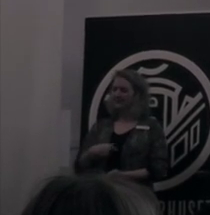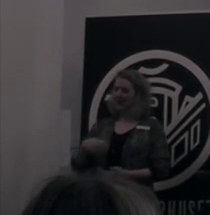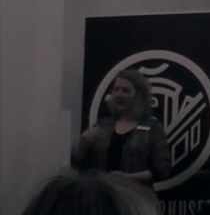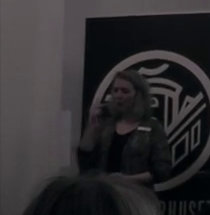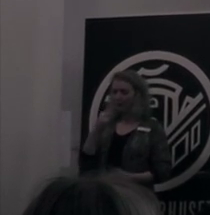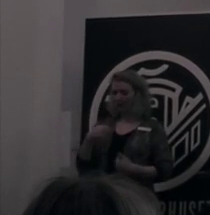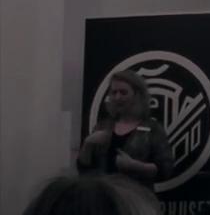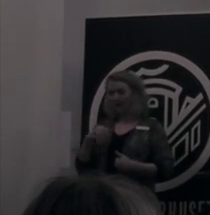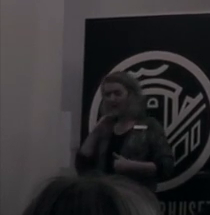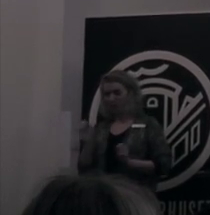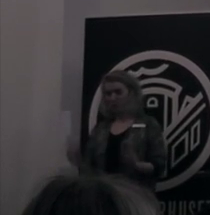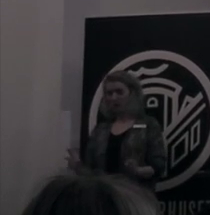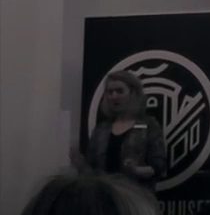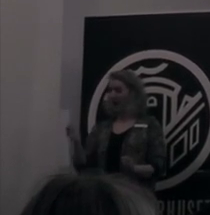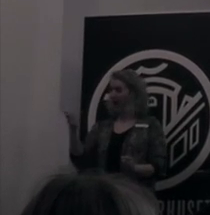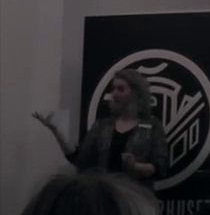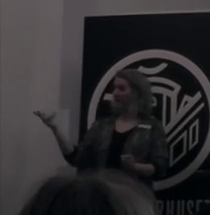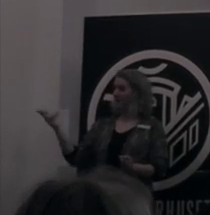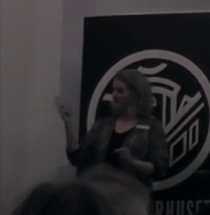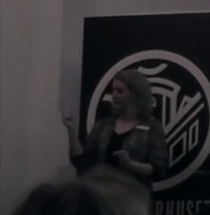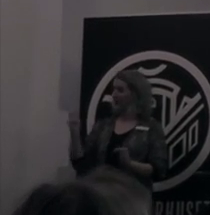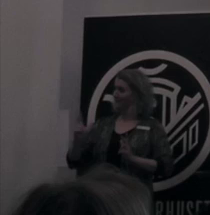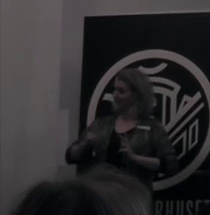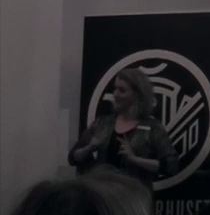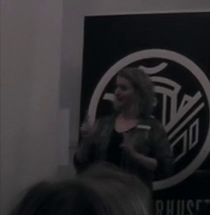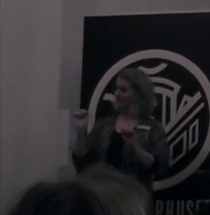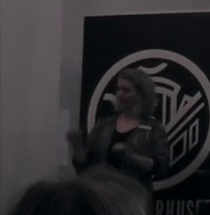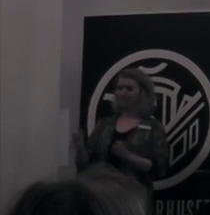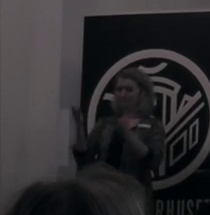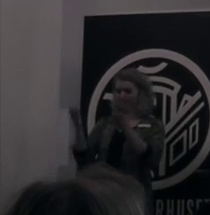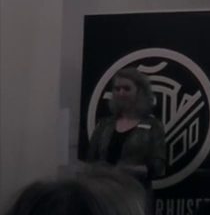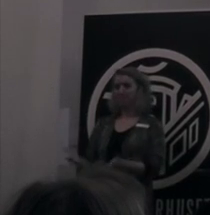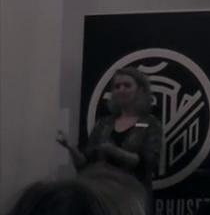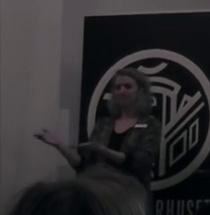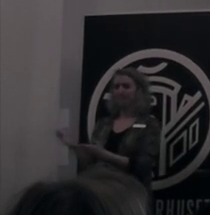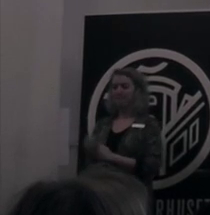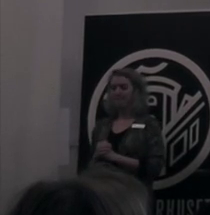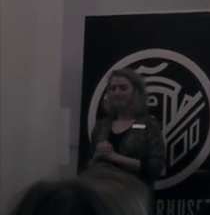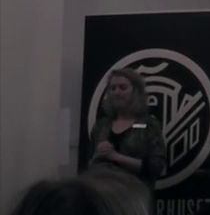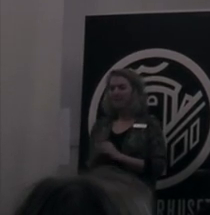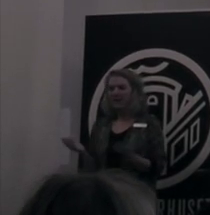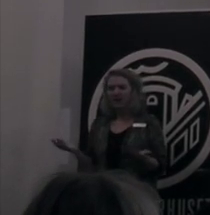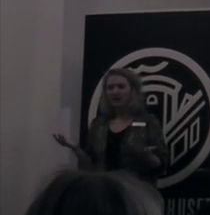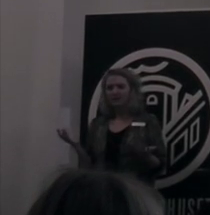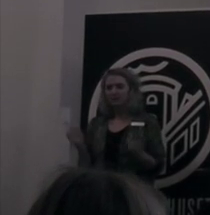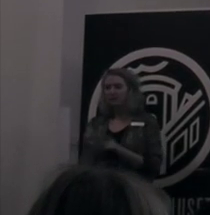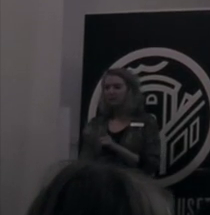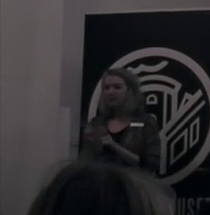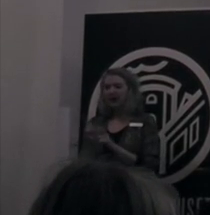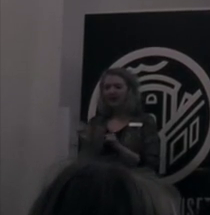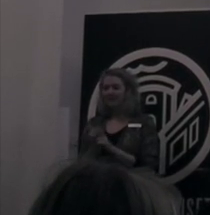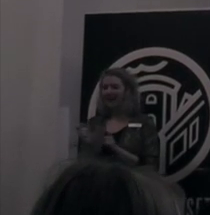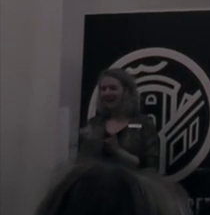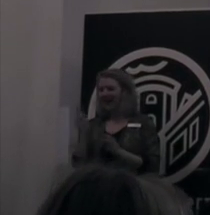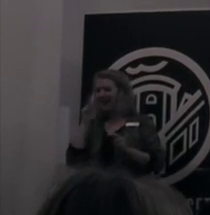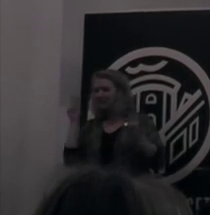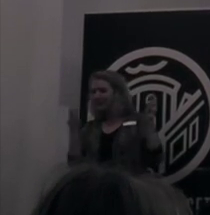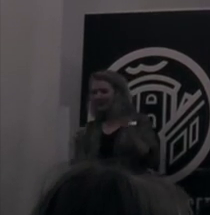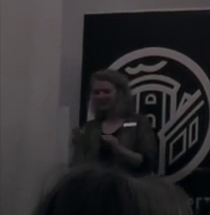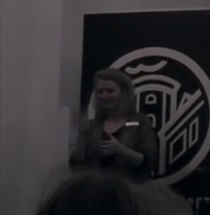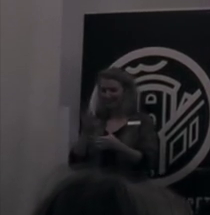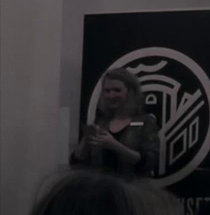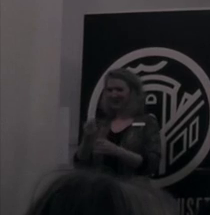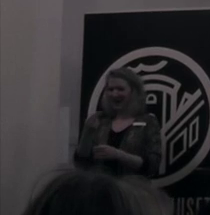and it's okay, and other people should be free to be who they are. So the other aspect about